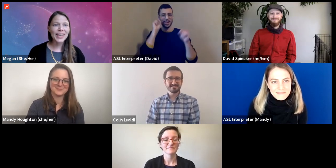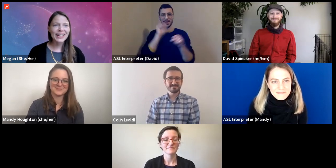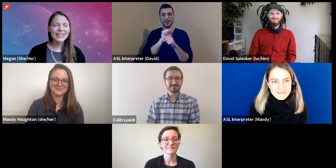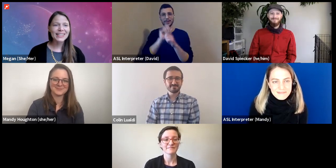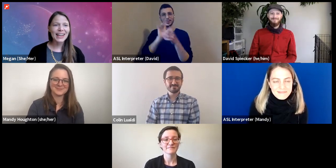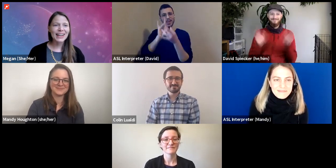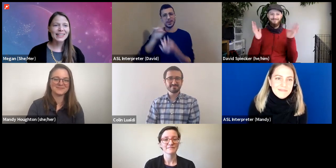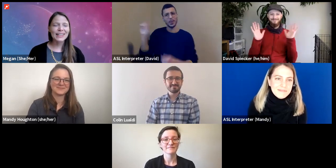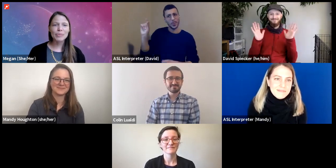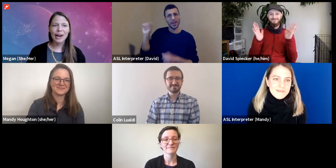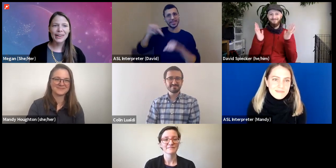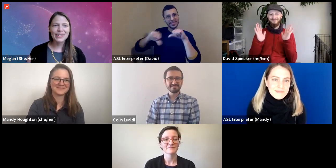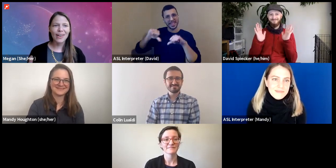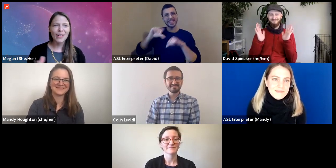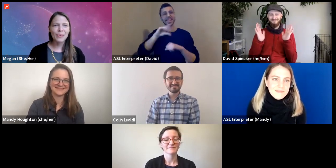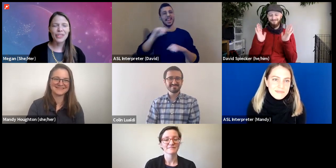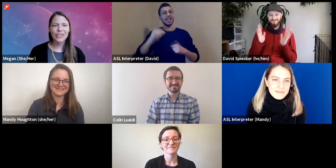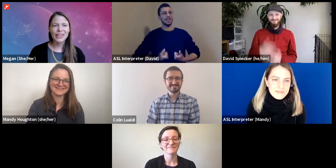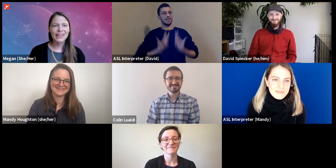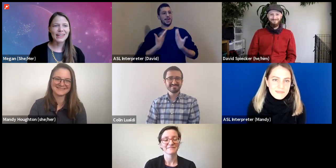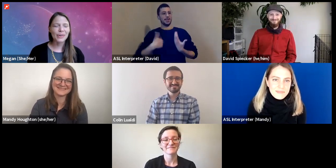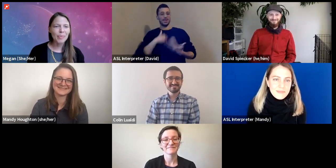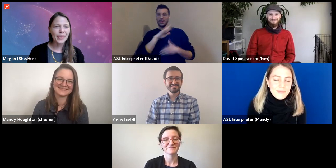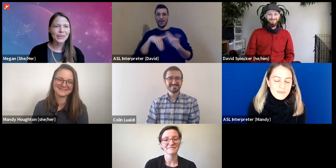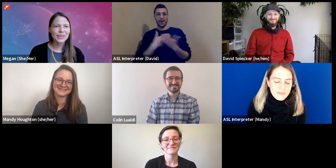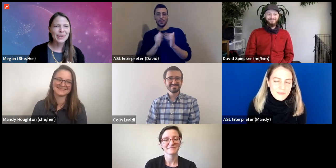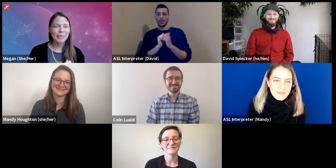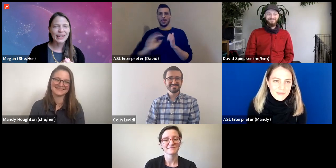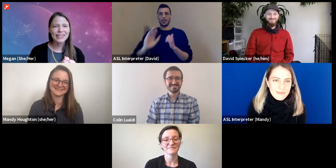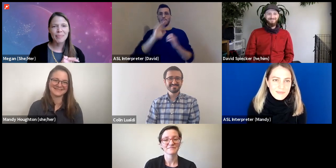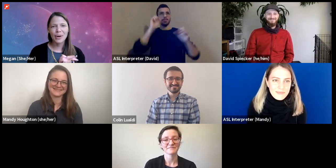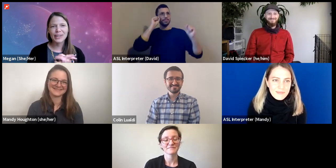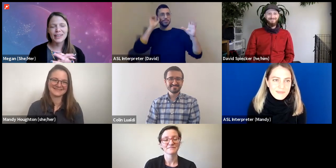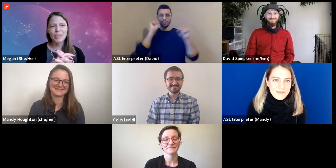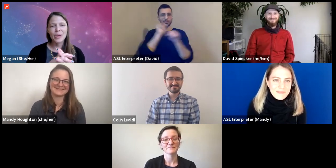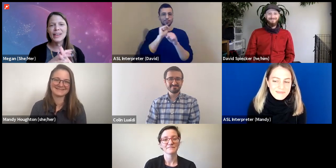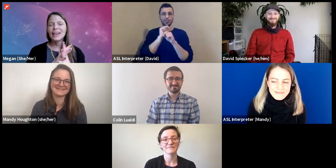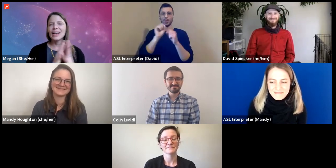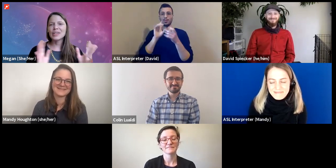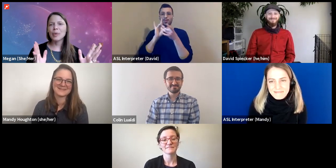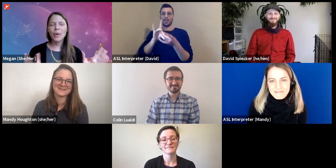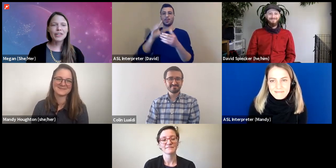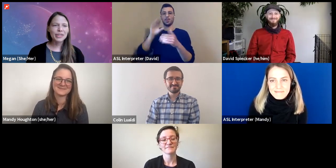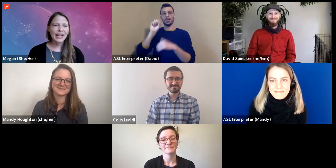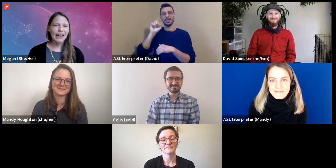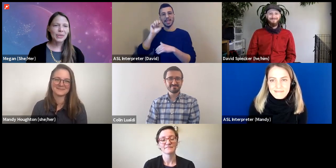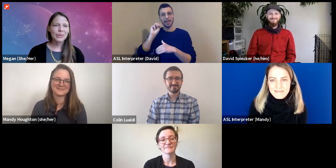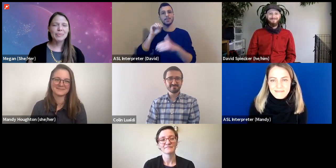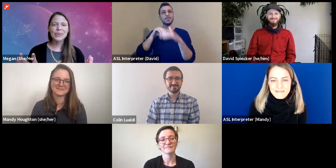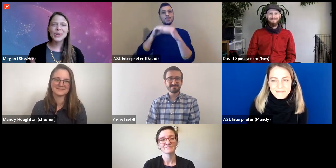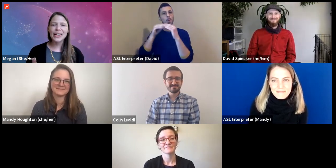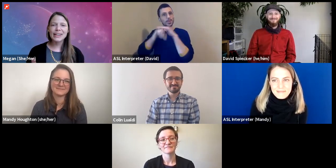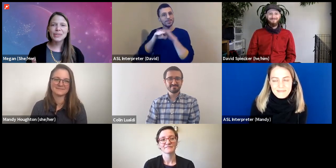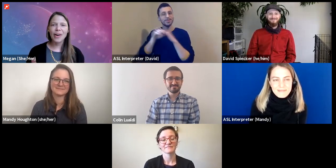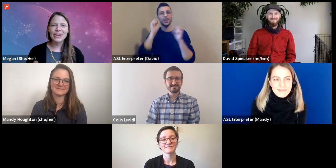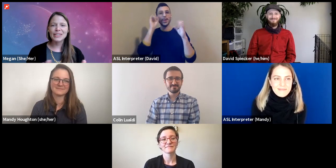quantum science and inspiring us all with the incredible work you're doing, making STEM more accessible. It has been wonderful to have you. I'm